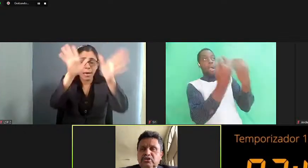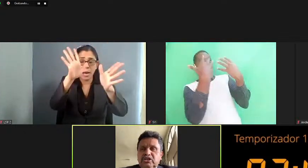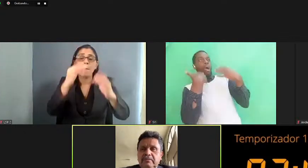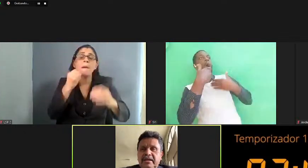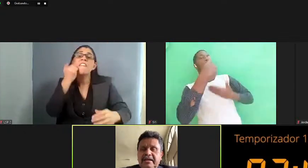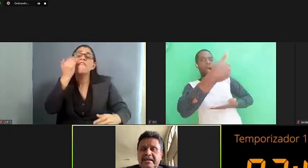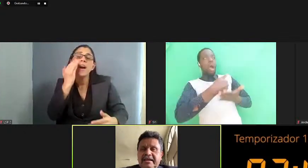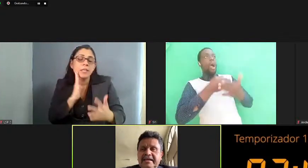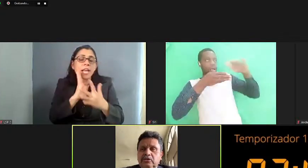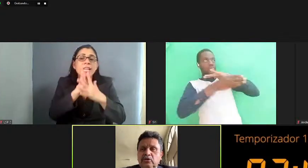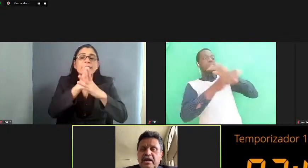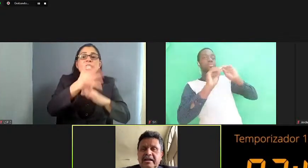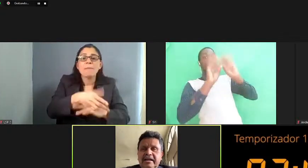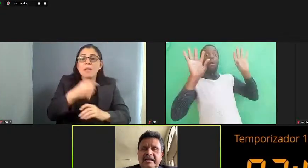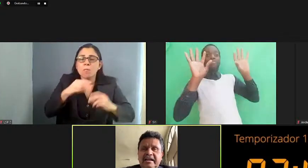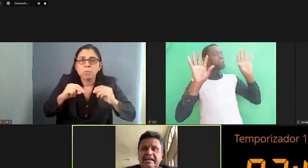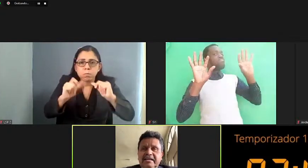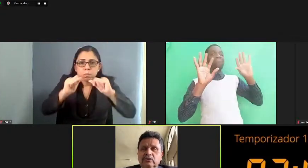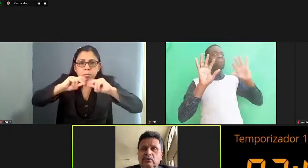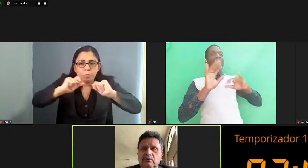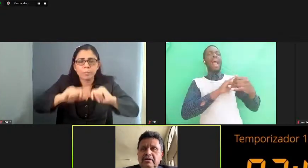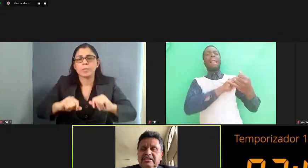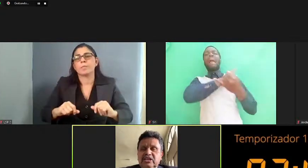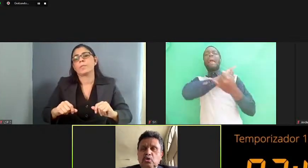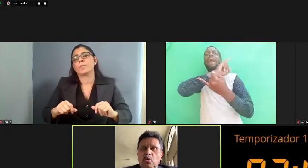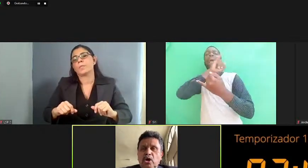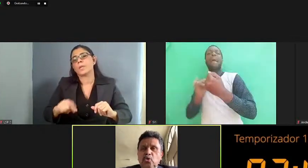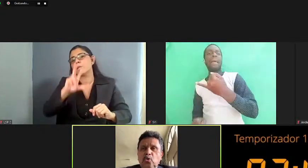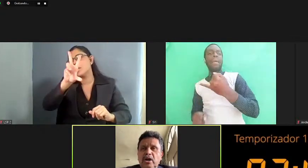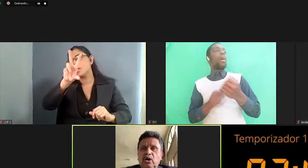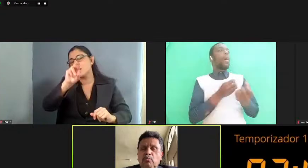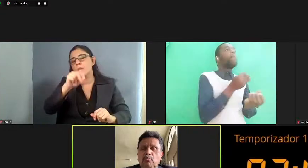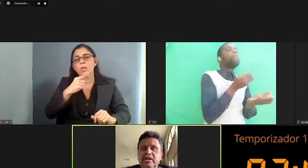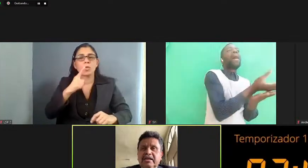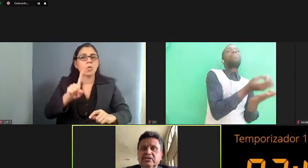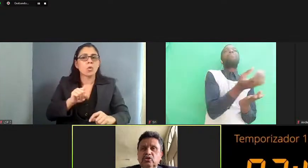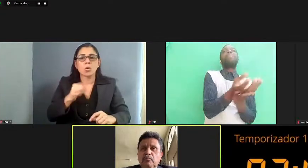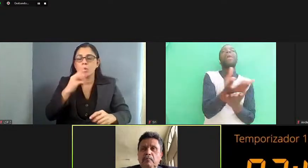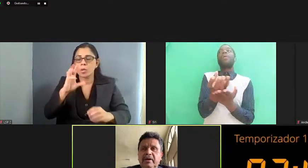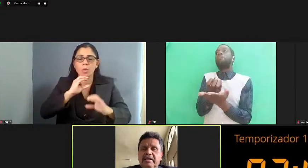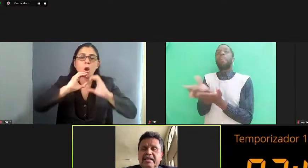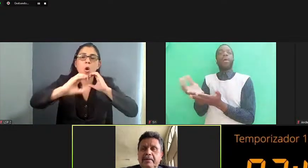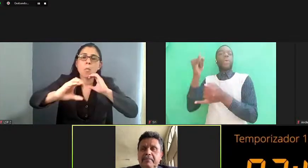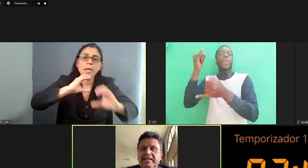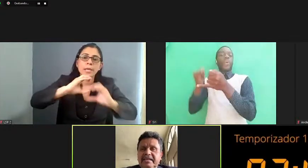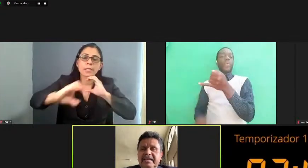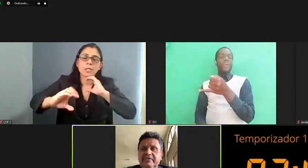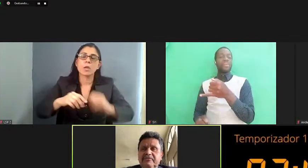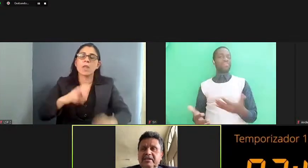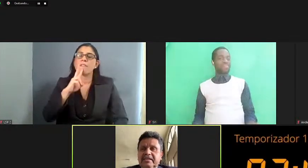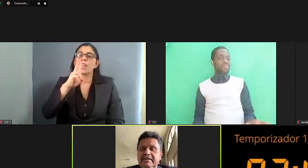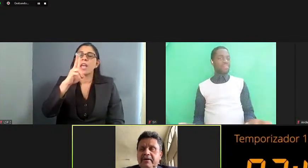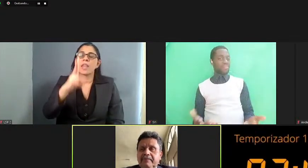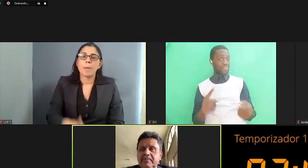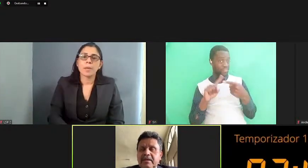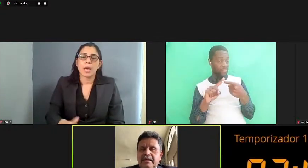information it is not possible to manage risk if we do not have fully